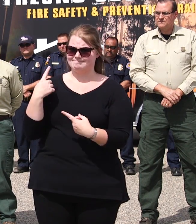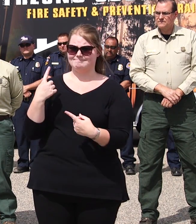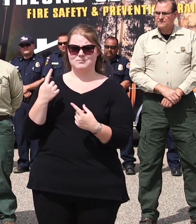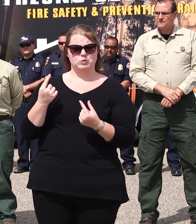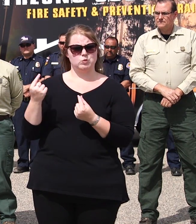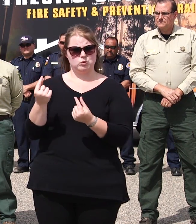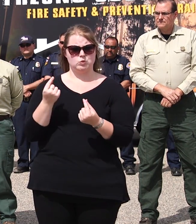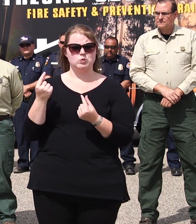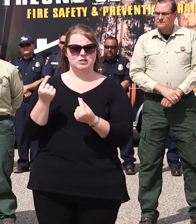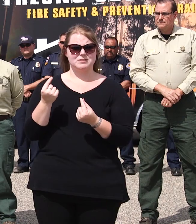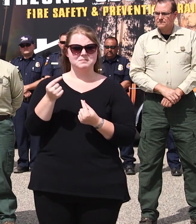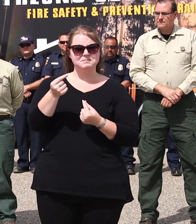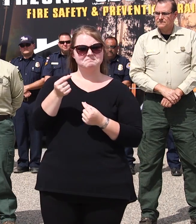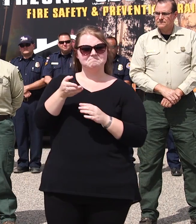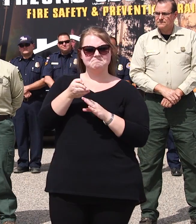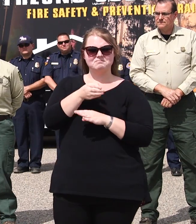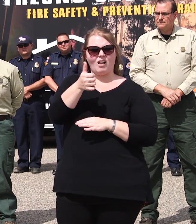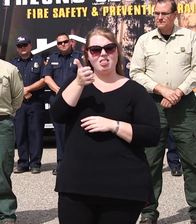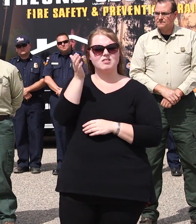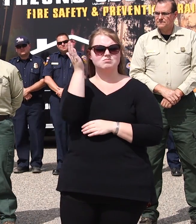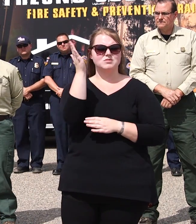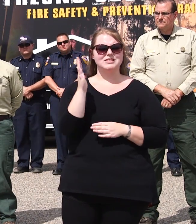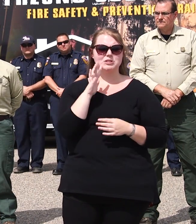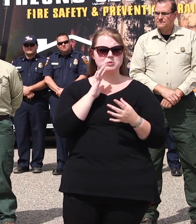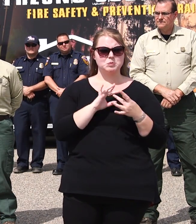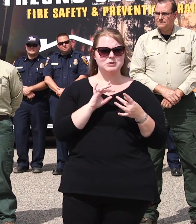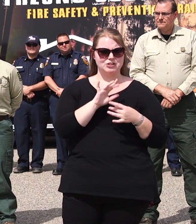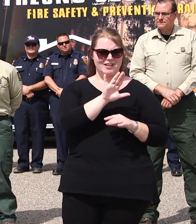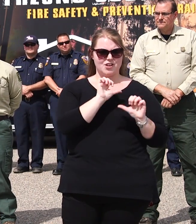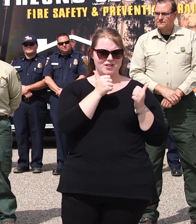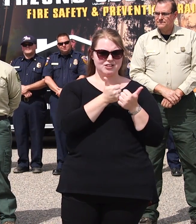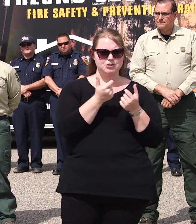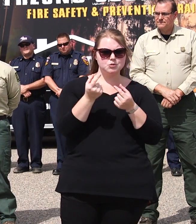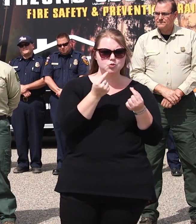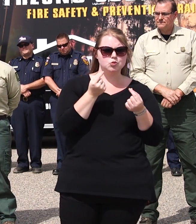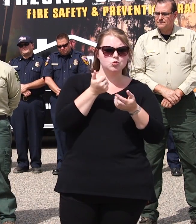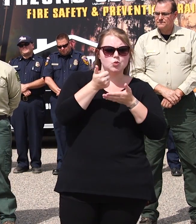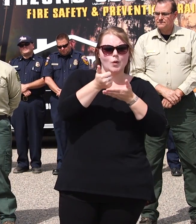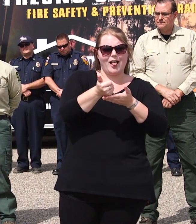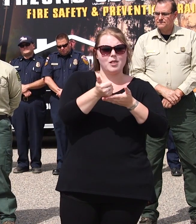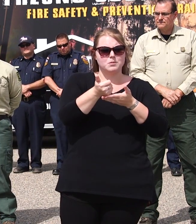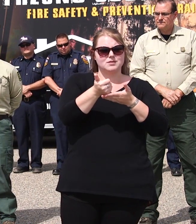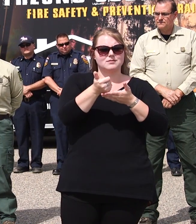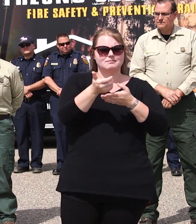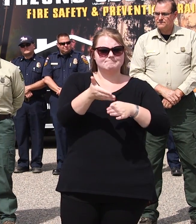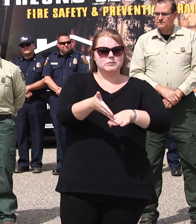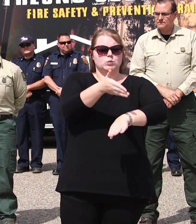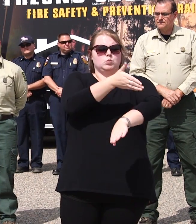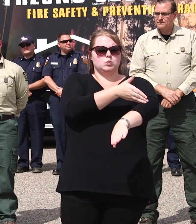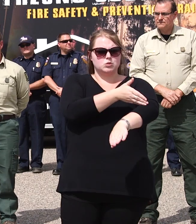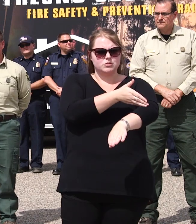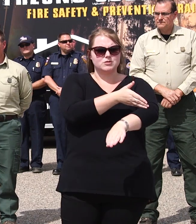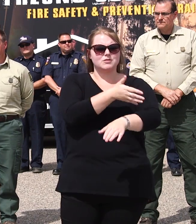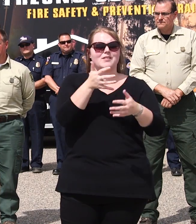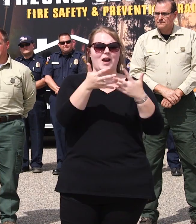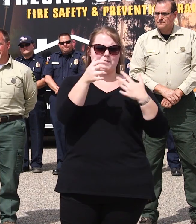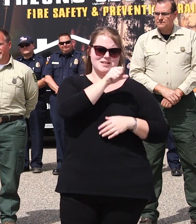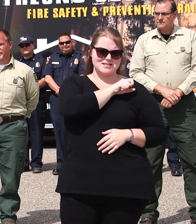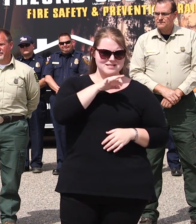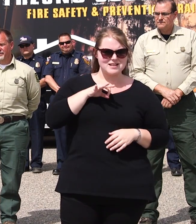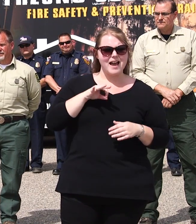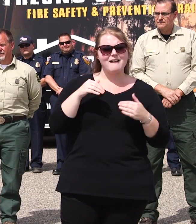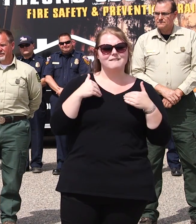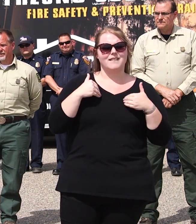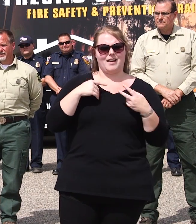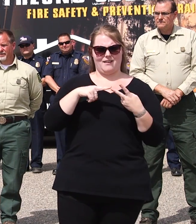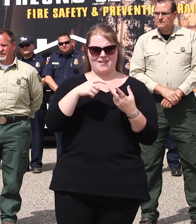you've heard from some of my partners up here about what their agencies have done to increase the number of staff and